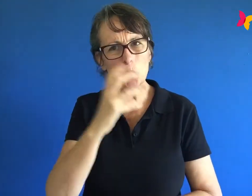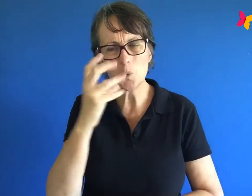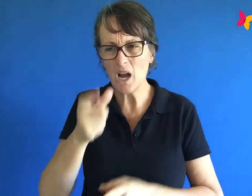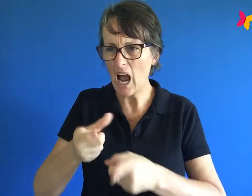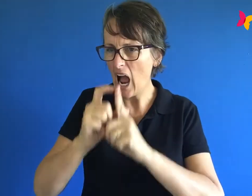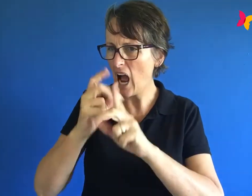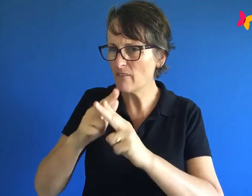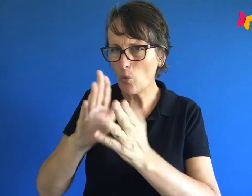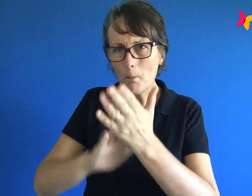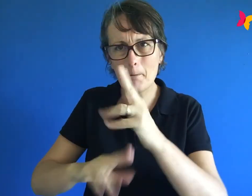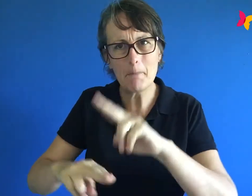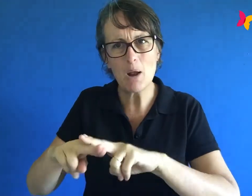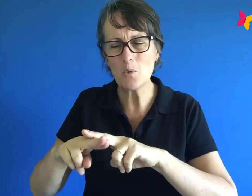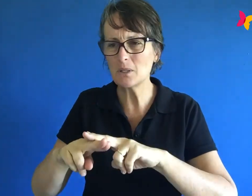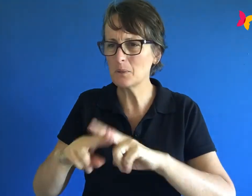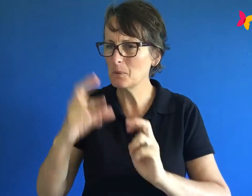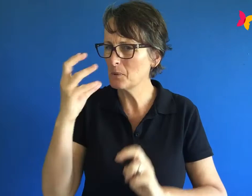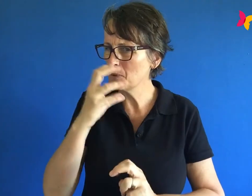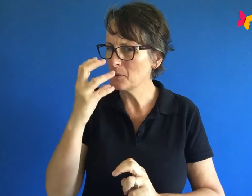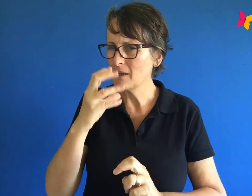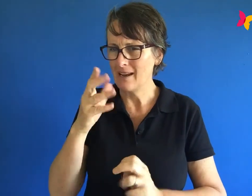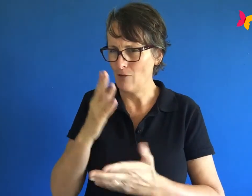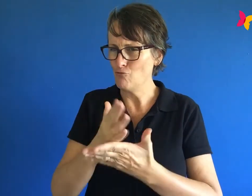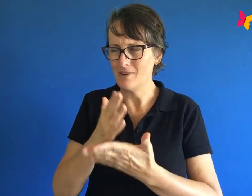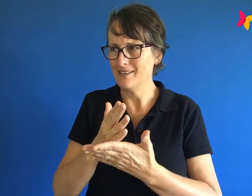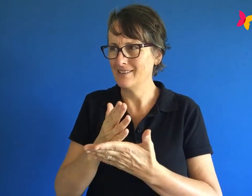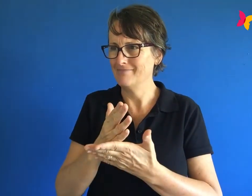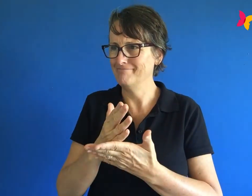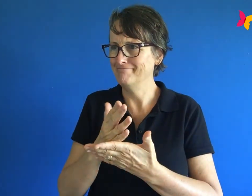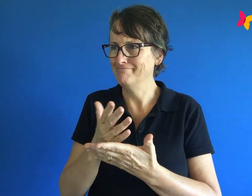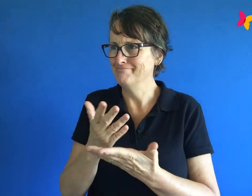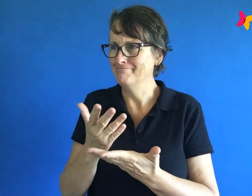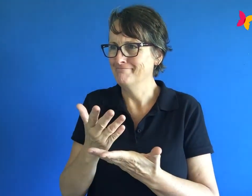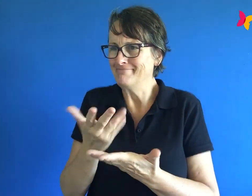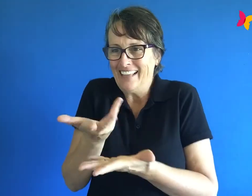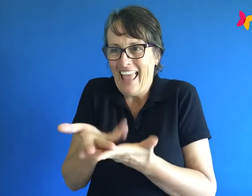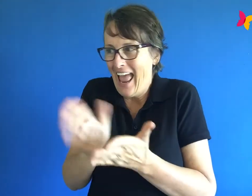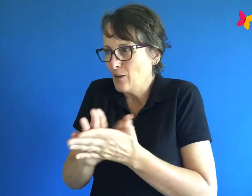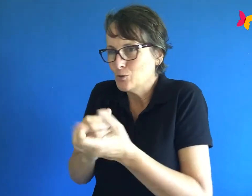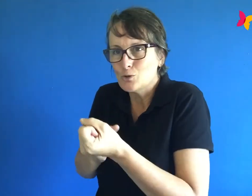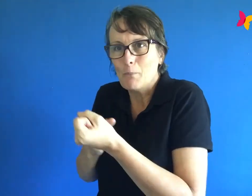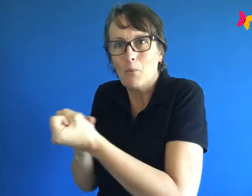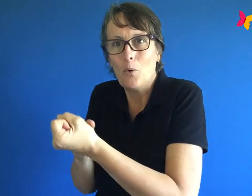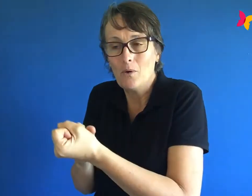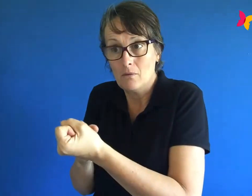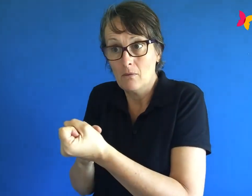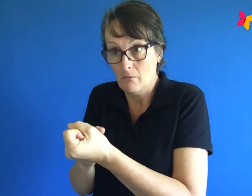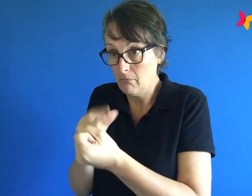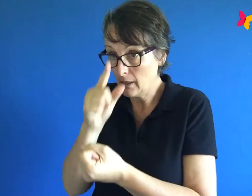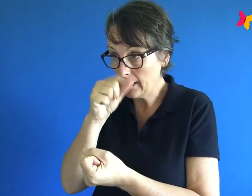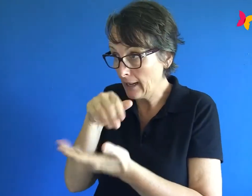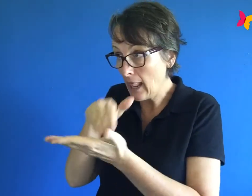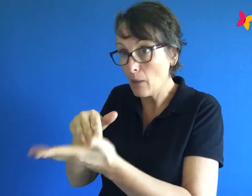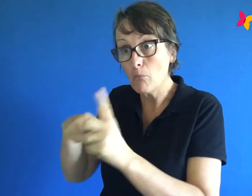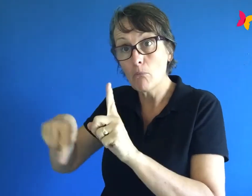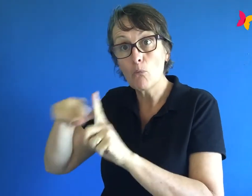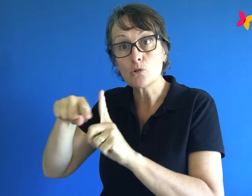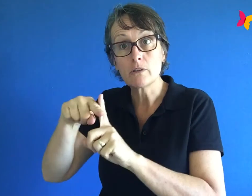ways, it just goes against a lot of your instincts. But it seemed to have a positive impact because pretty soon James